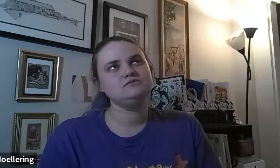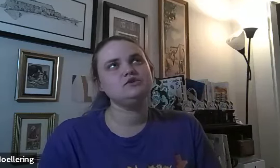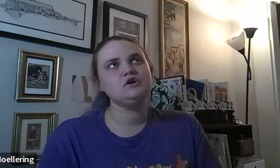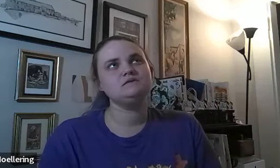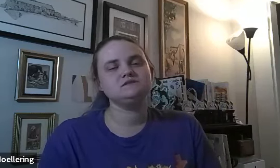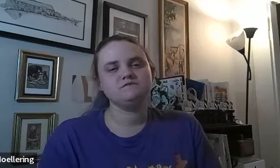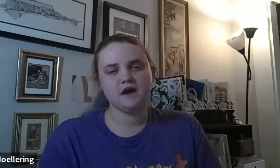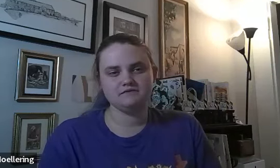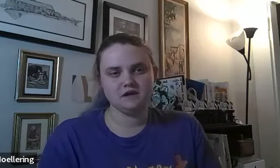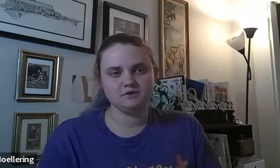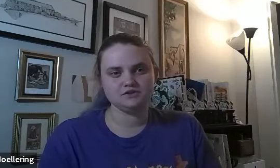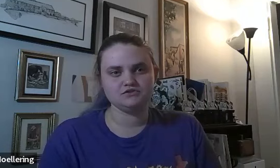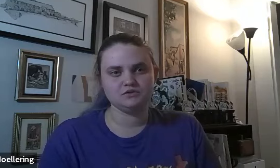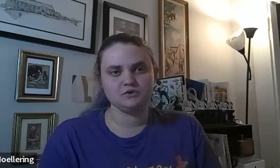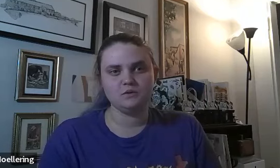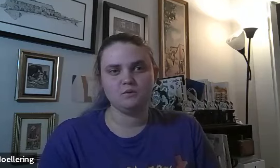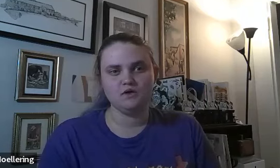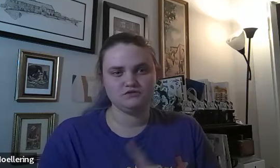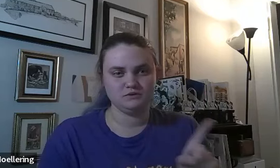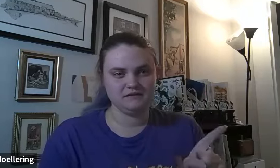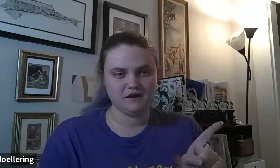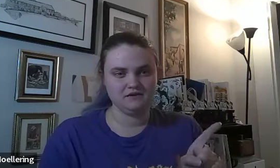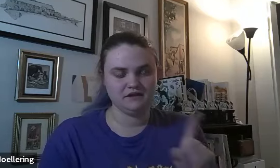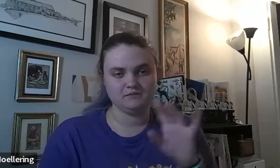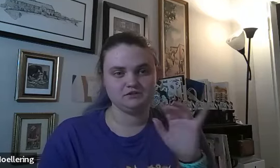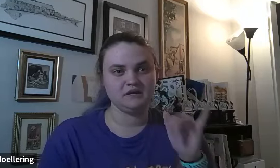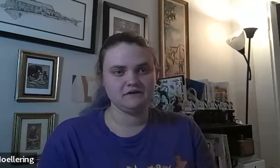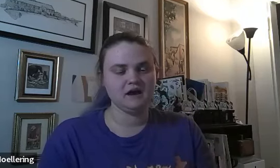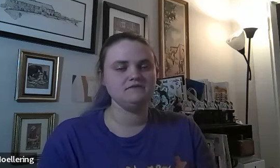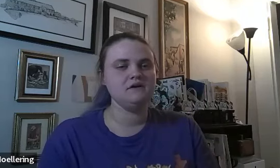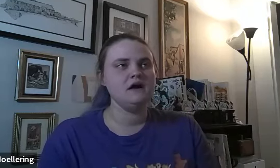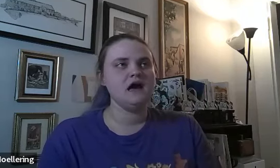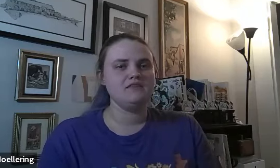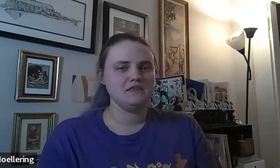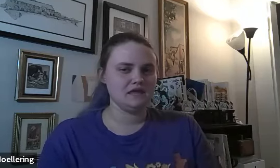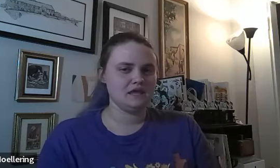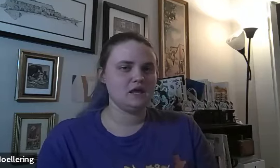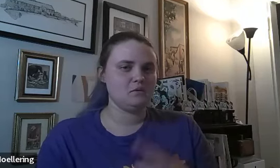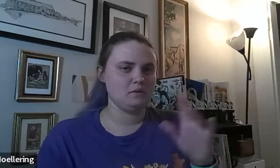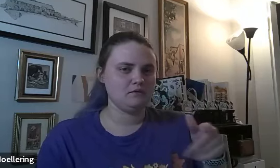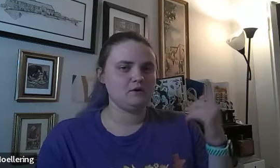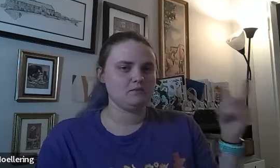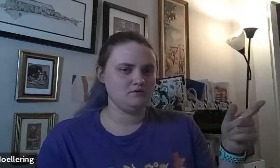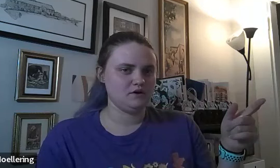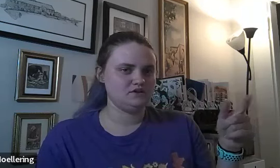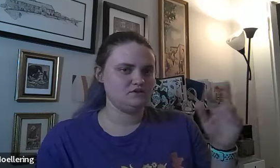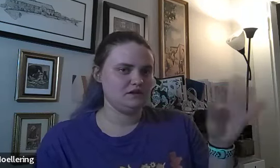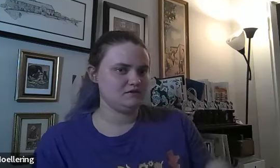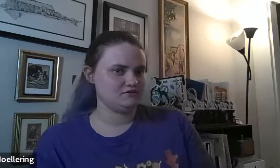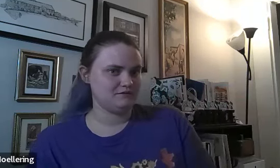we'll go 5 numbers through 1 through 25. Like I'm gonna just pick 5, and then we will move on to the other 3.